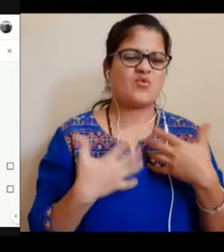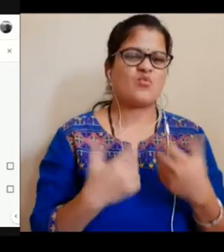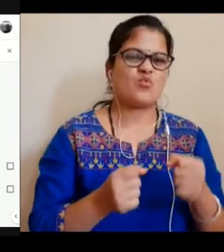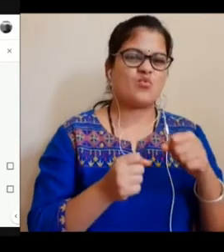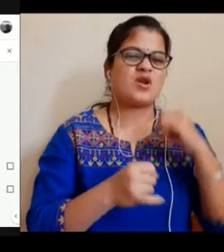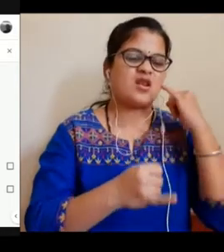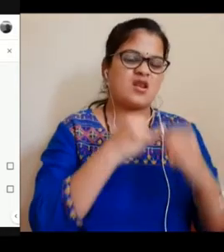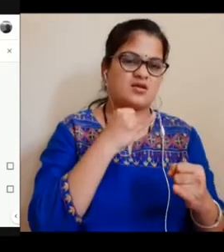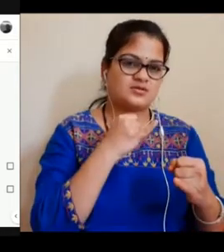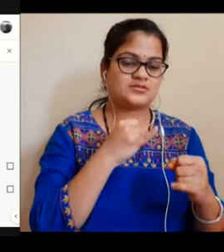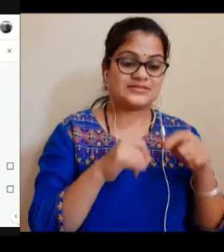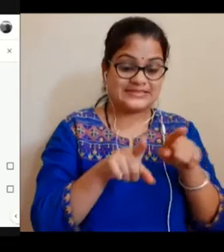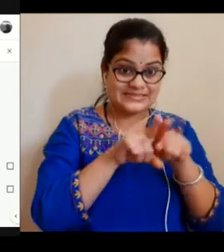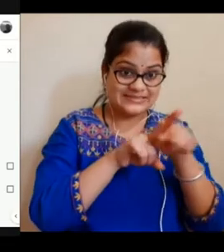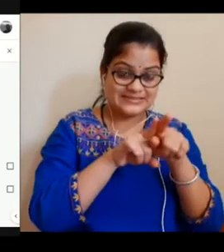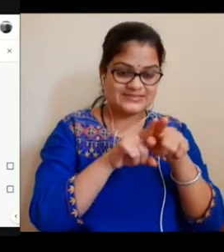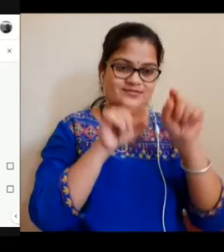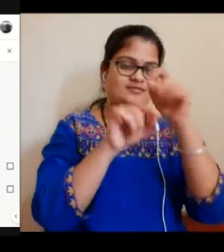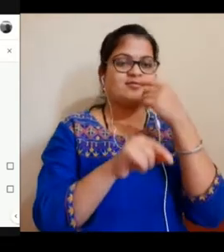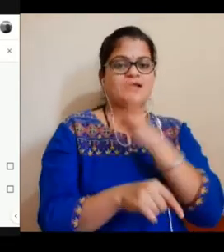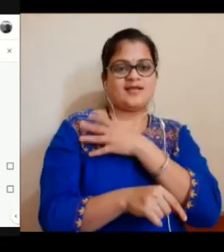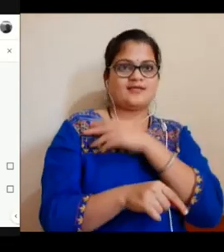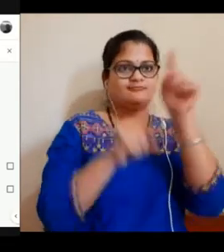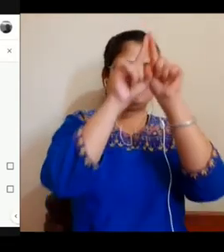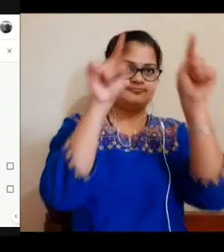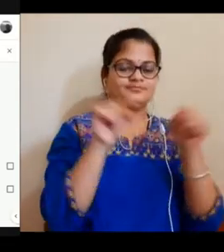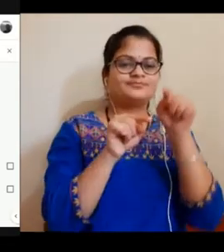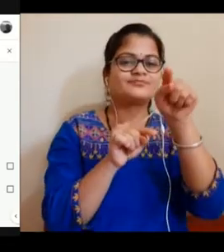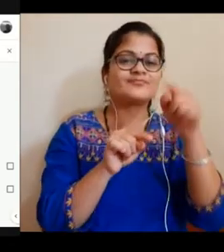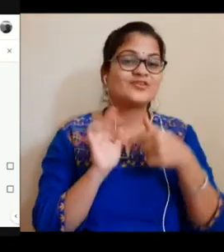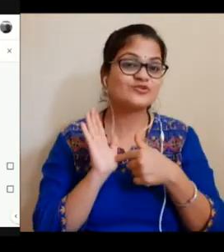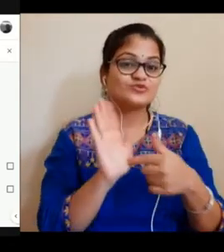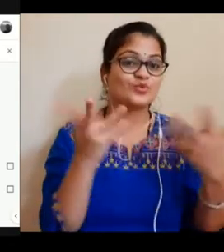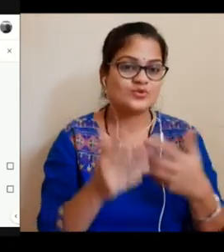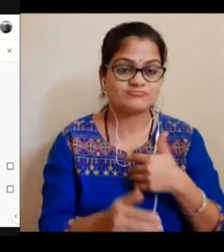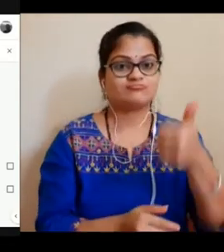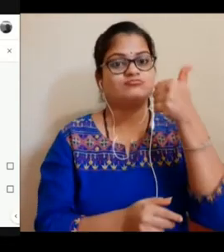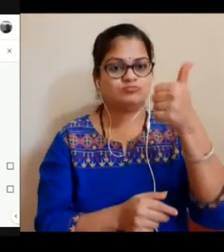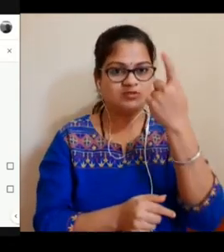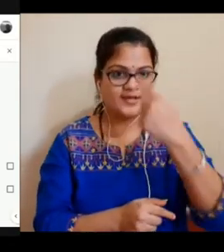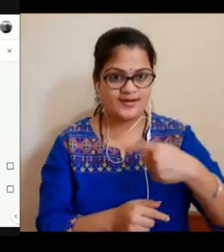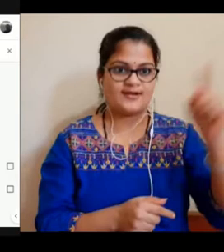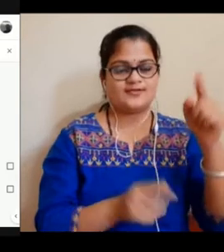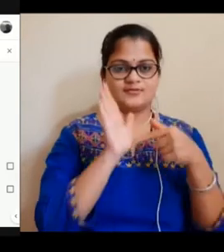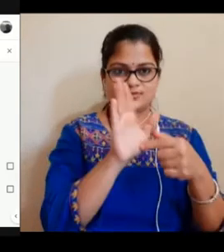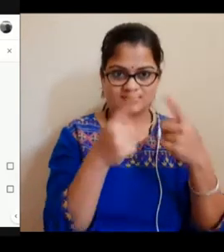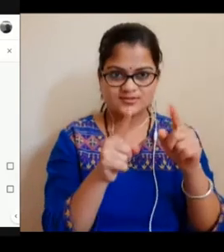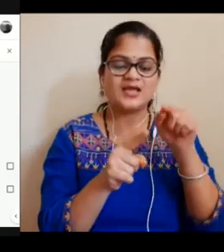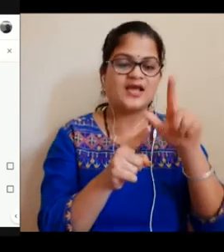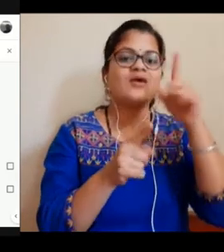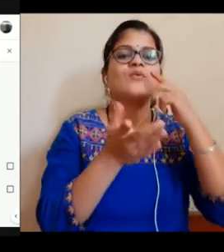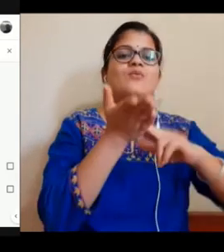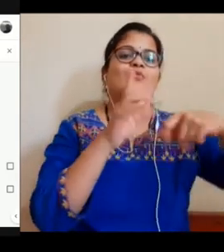last slide, right? That is where my positive reinforcement is. So I click on my last slide and I apply. And if the